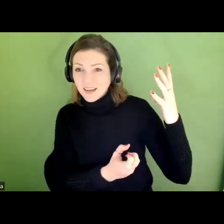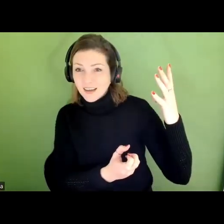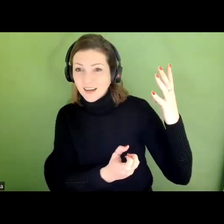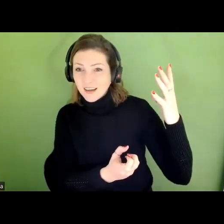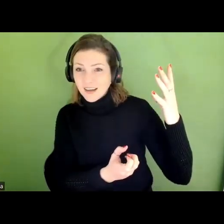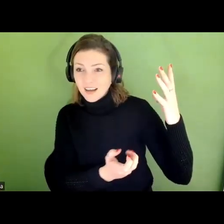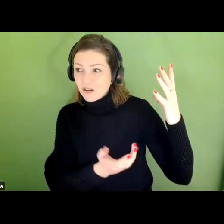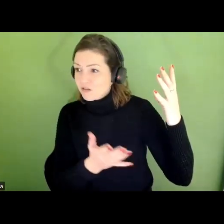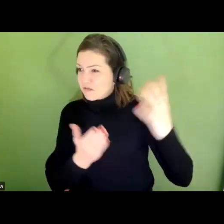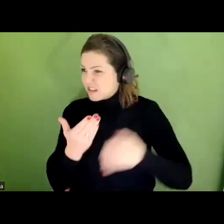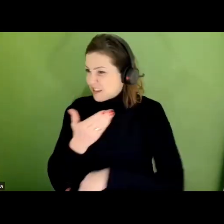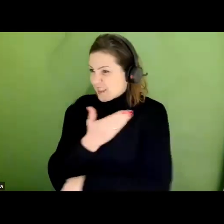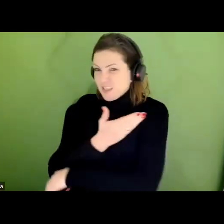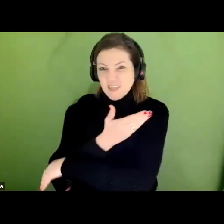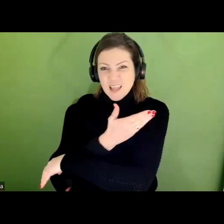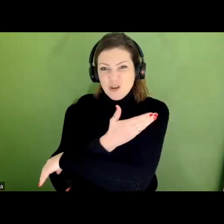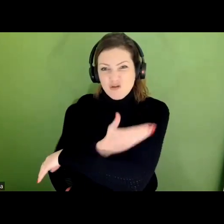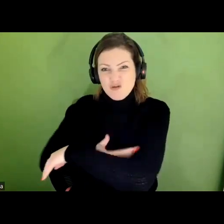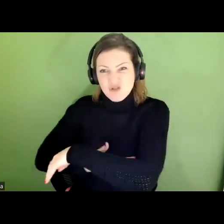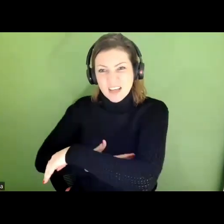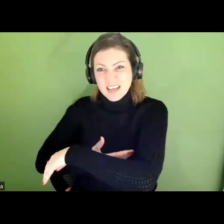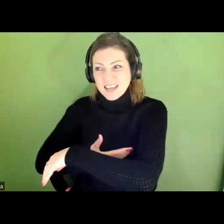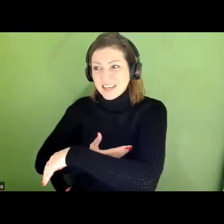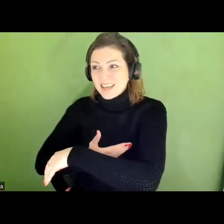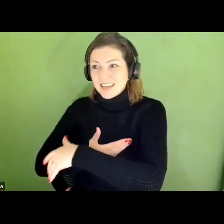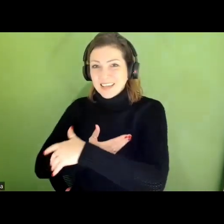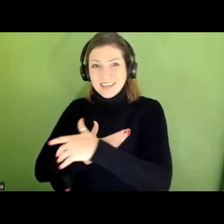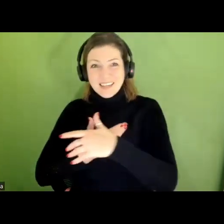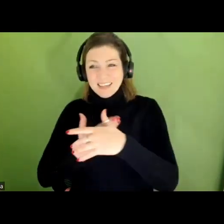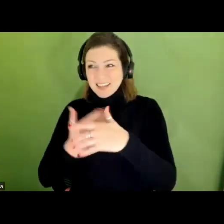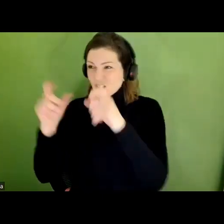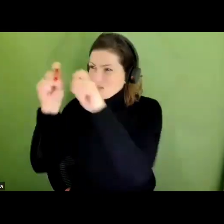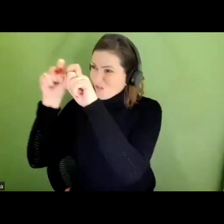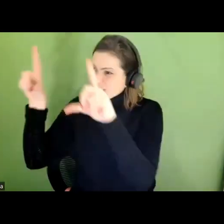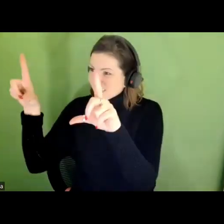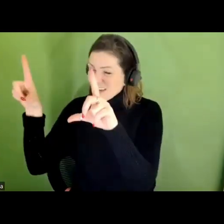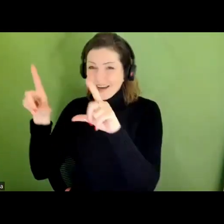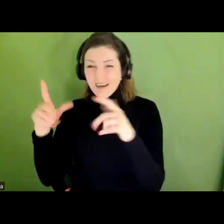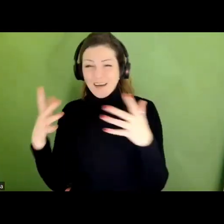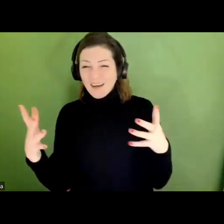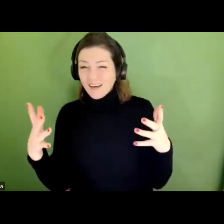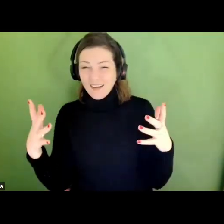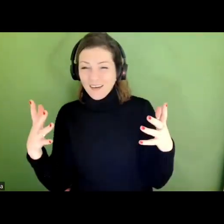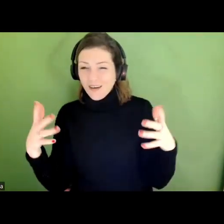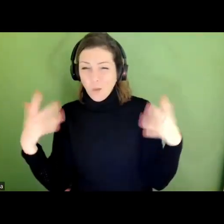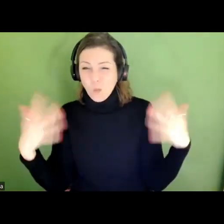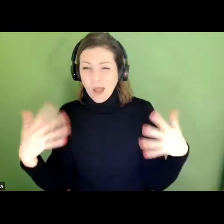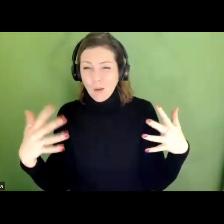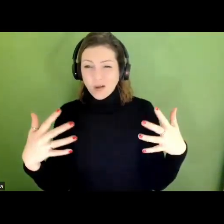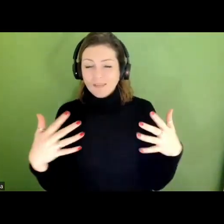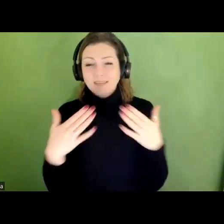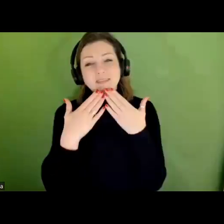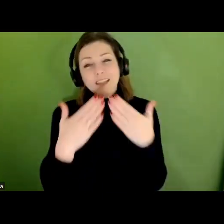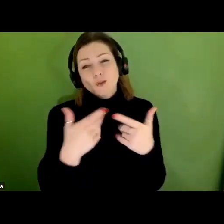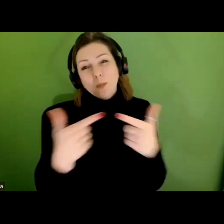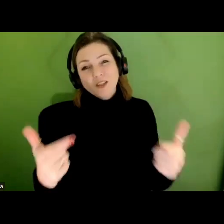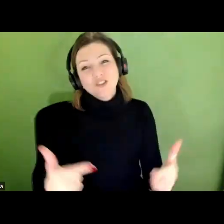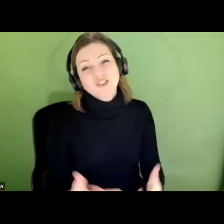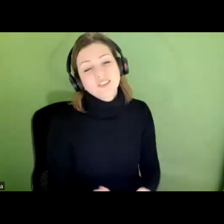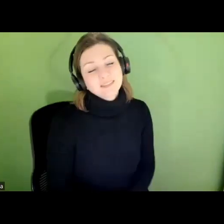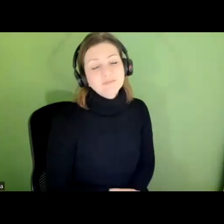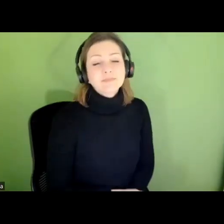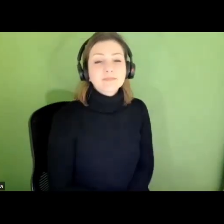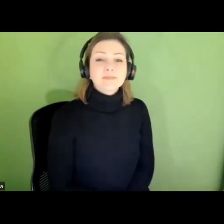the green, the glaring green of the exit sign. Thought absolutely wonderful. Thank you so much,